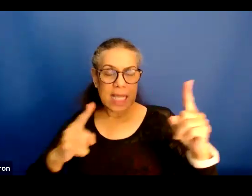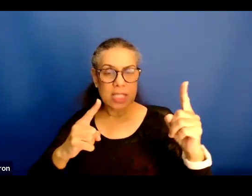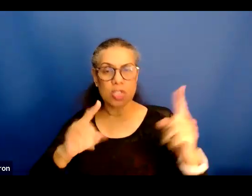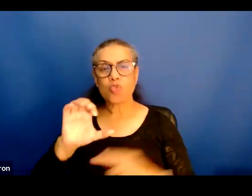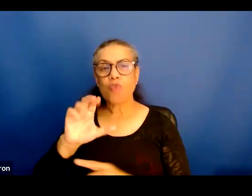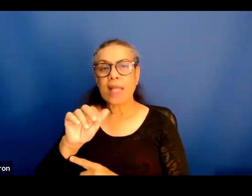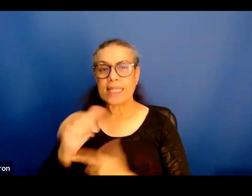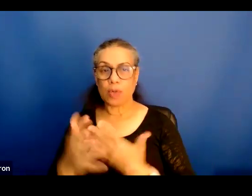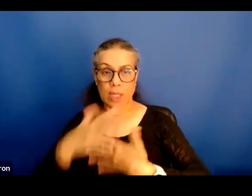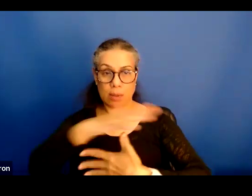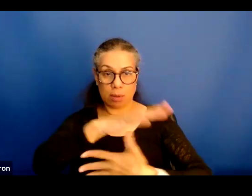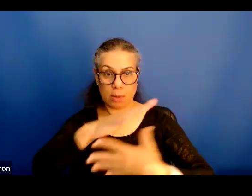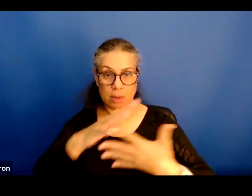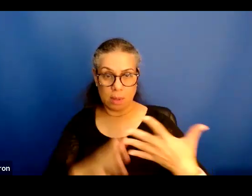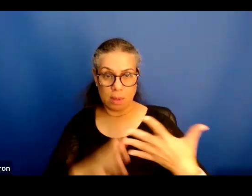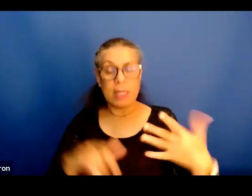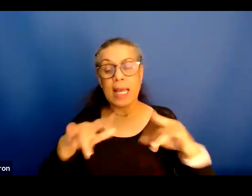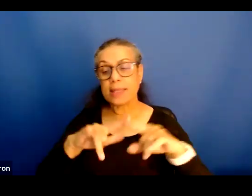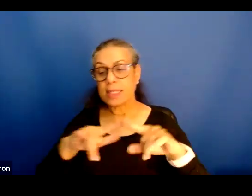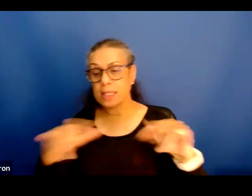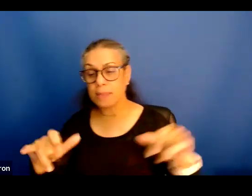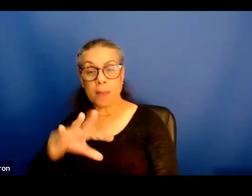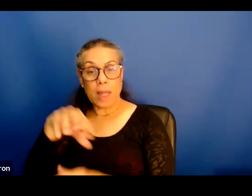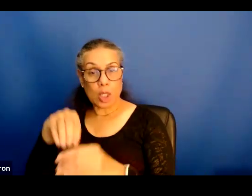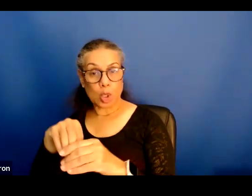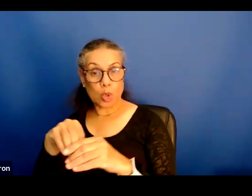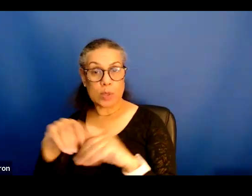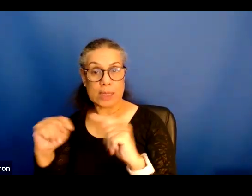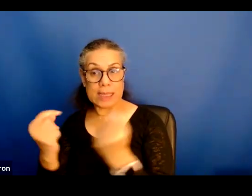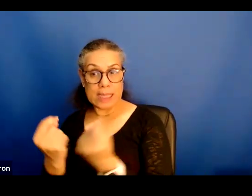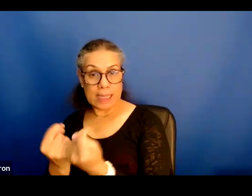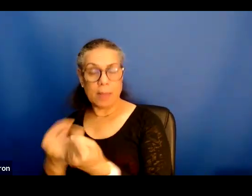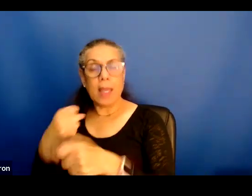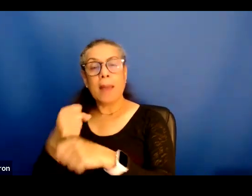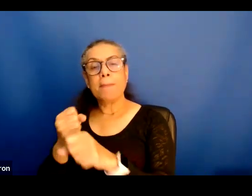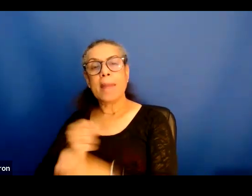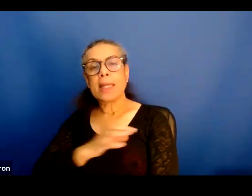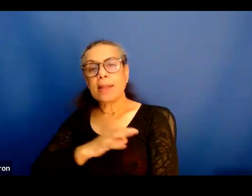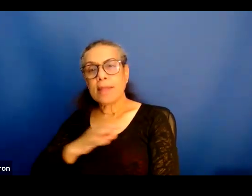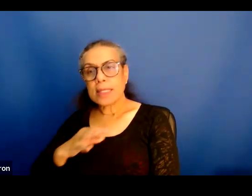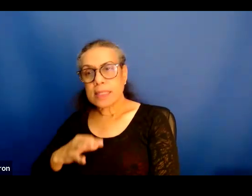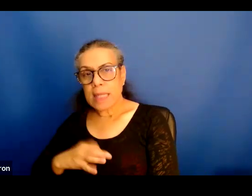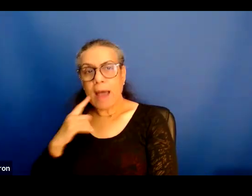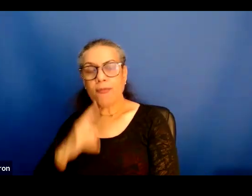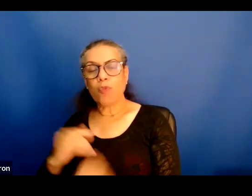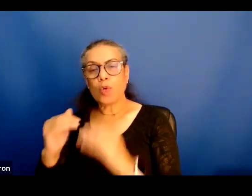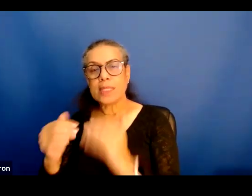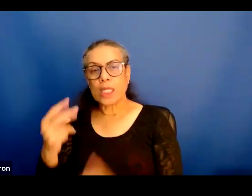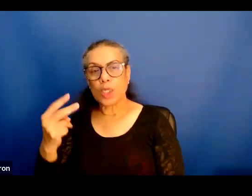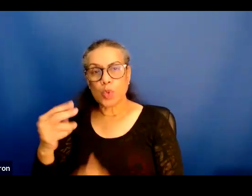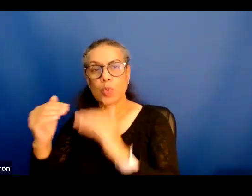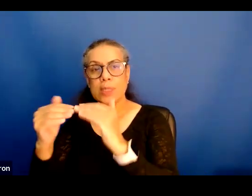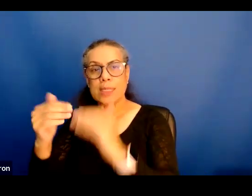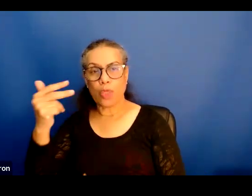1. And in parallel, our inclusion planning team is building staff capacity for Tier 2 and Tier 3